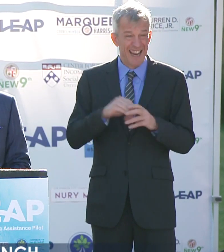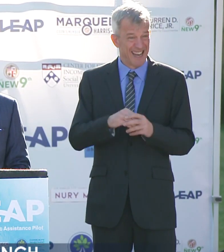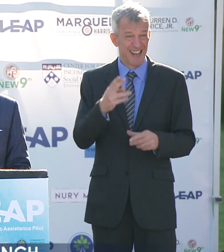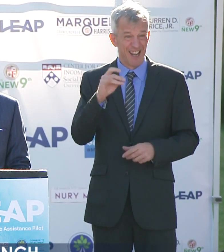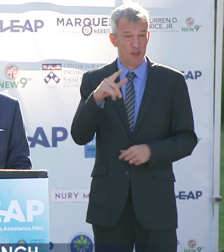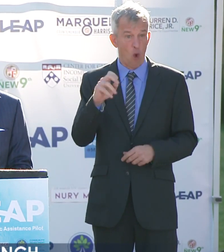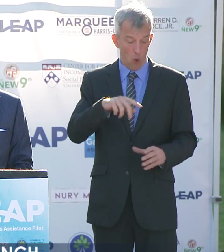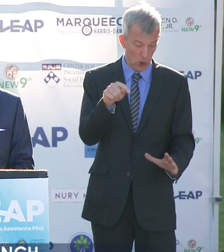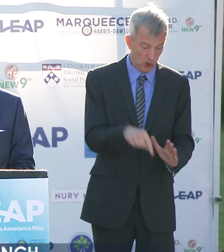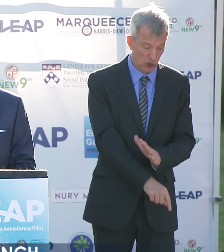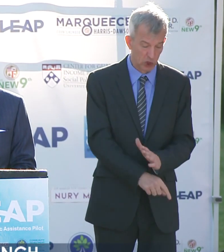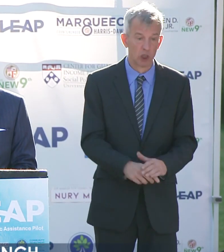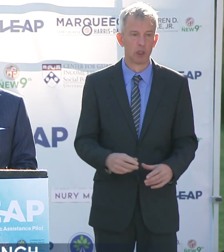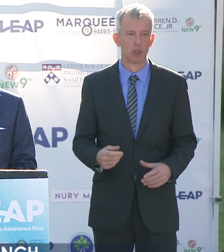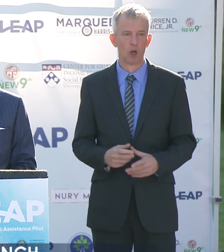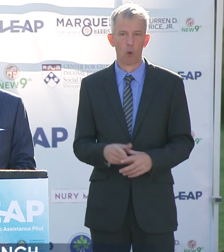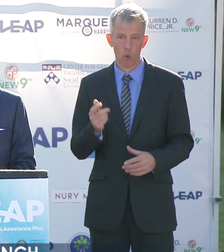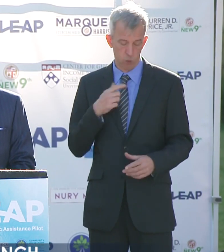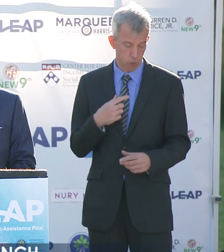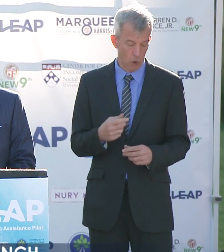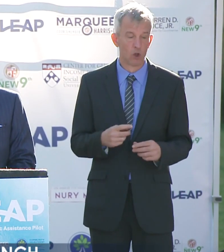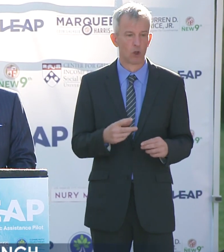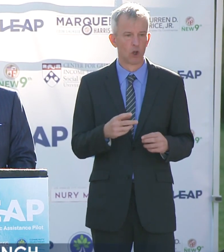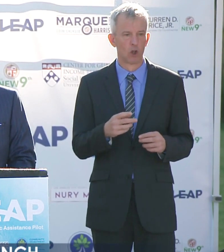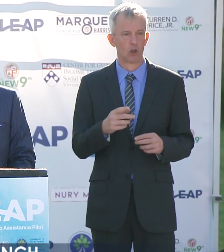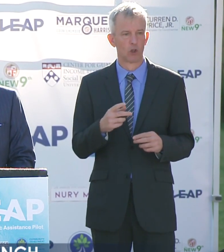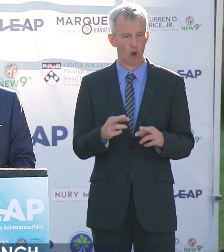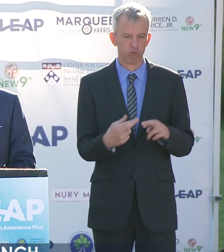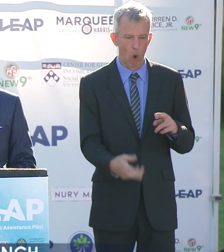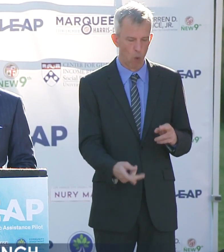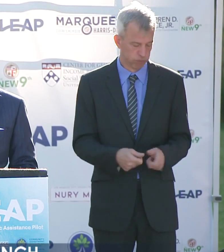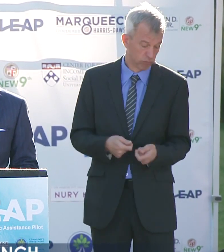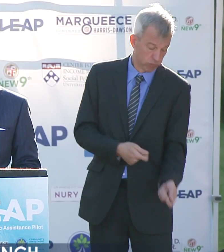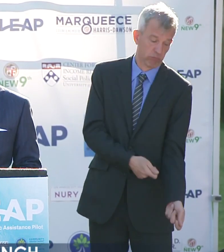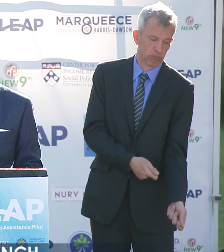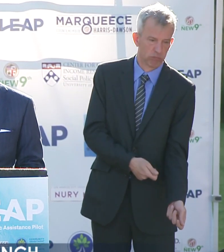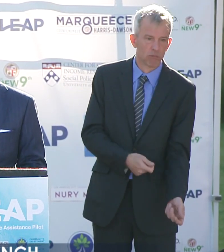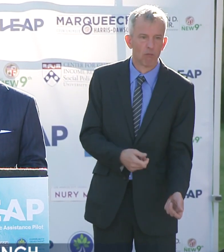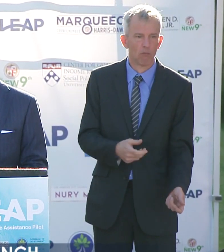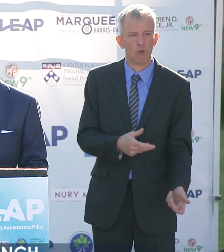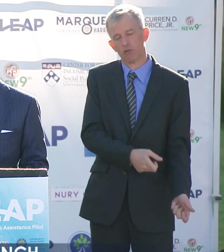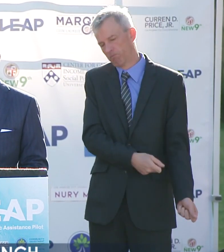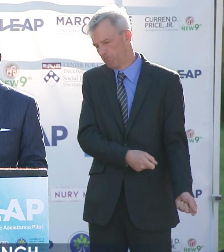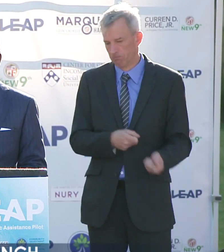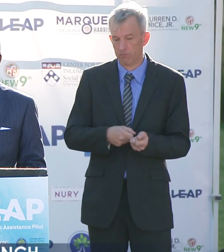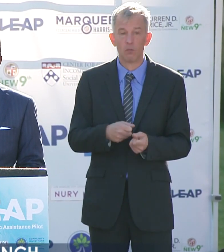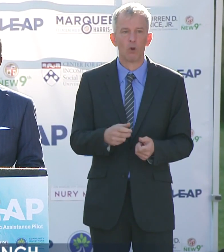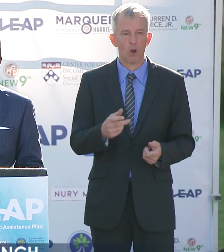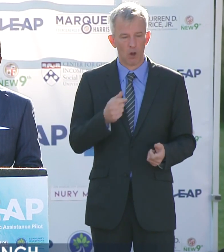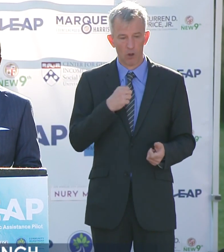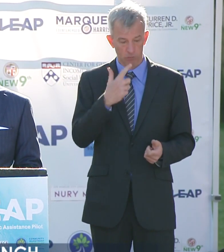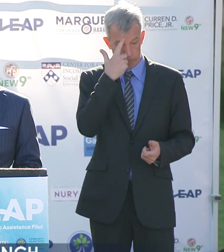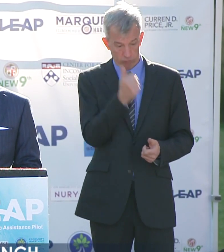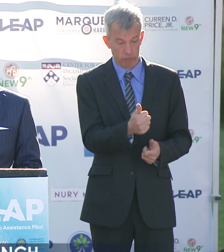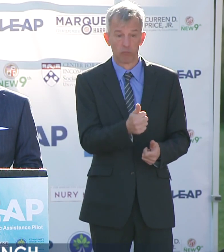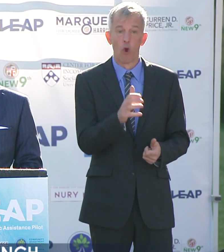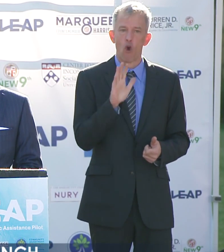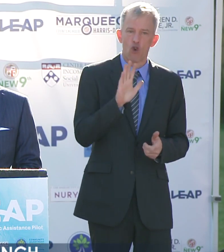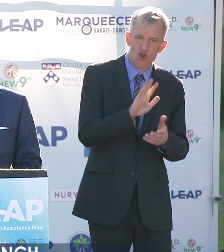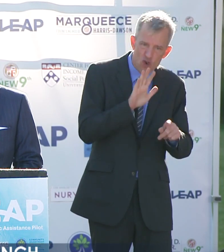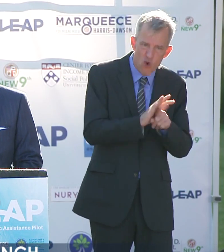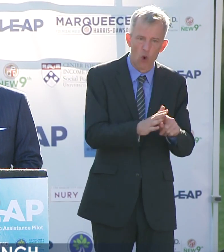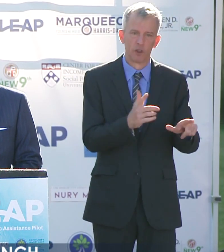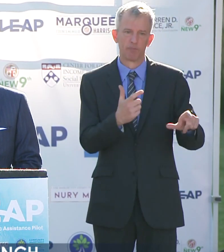climb at your own pace. You can decide for your family how you want to address the situation and what you need